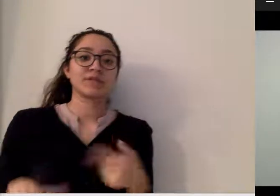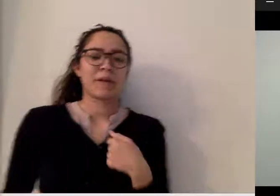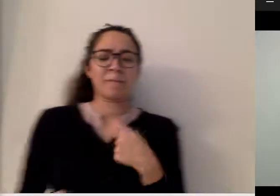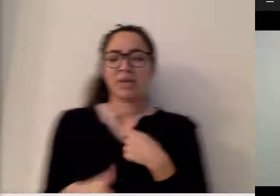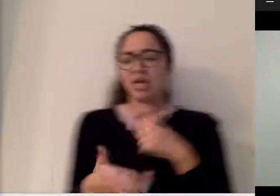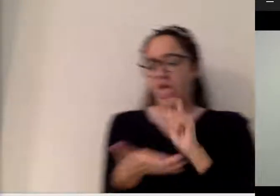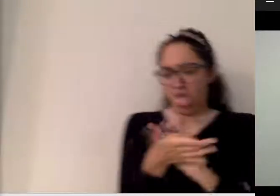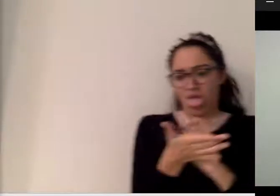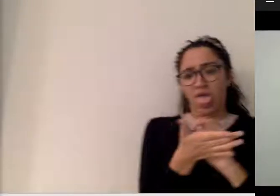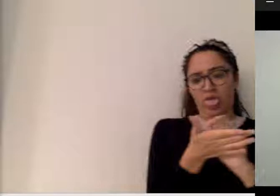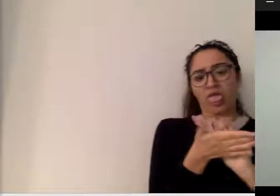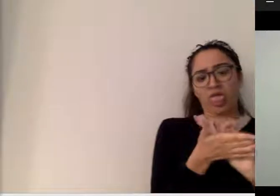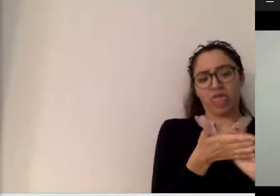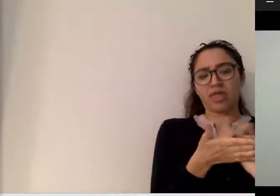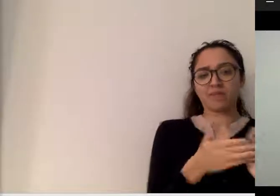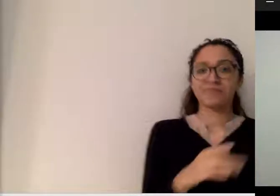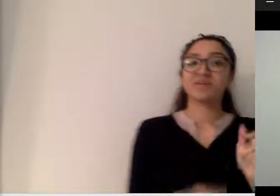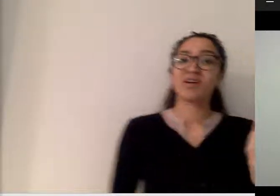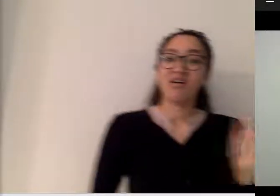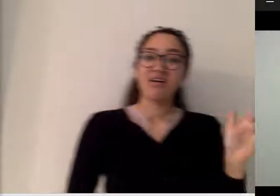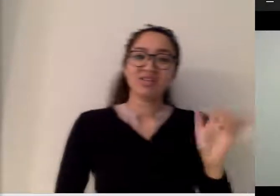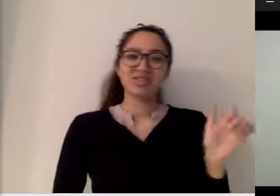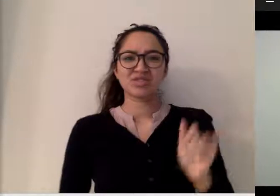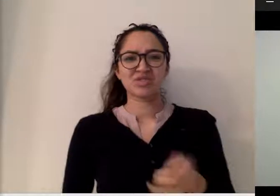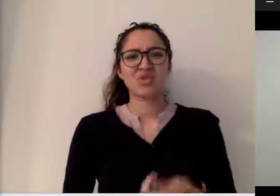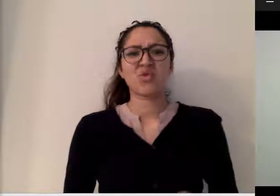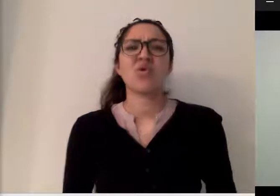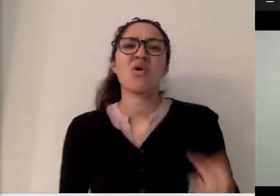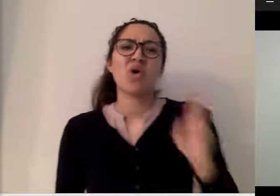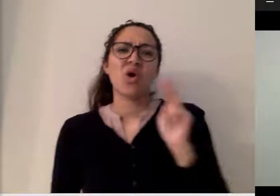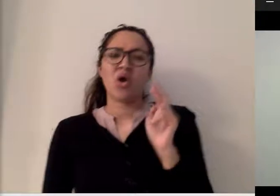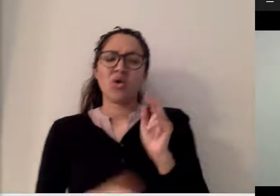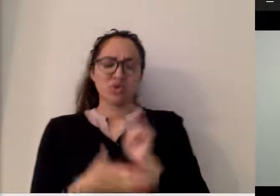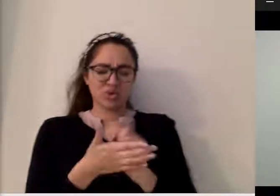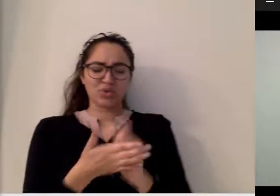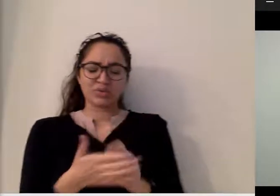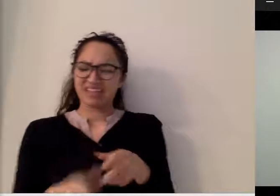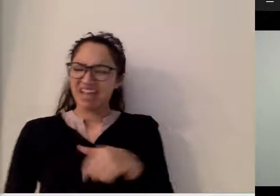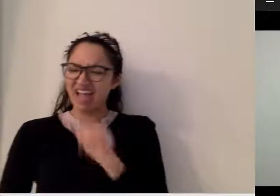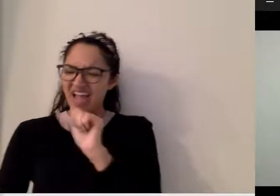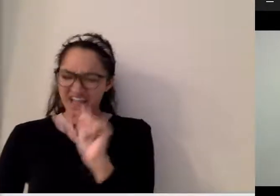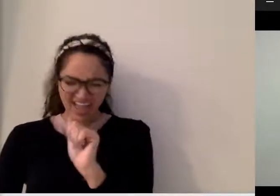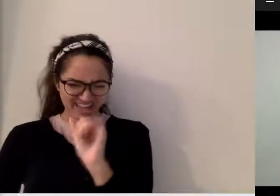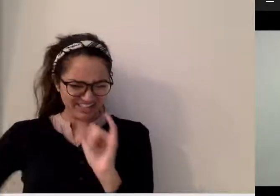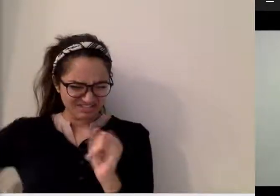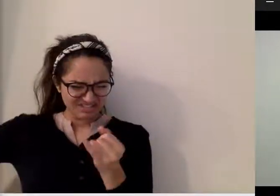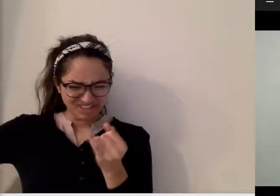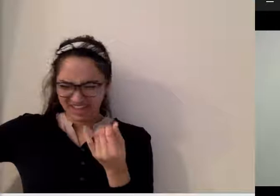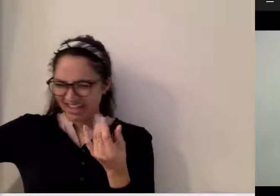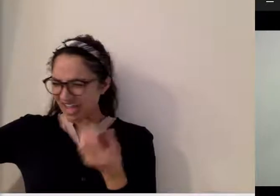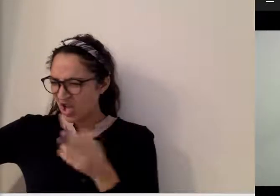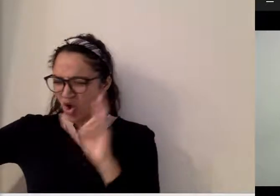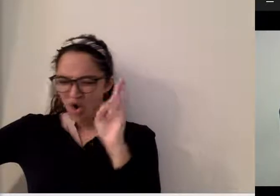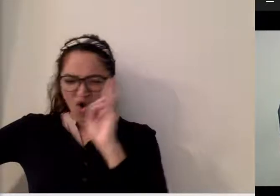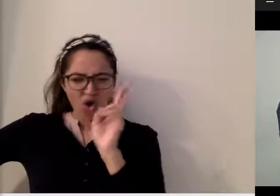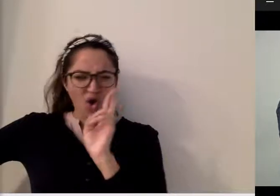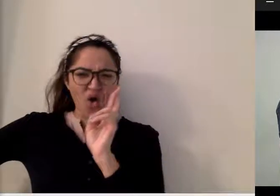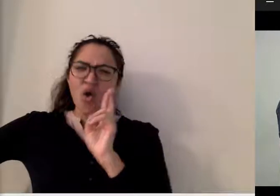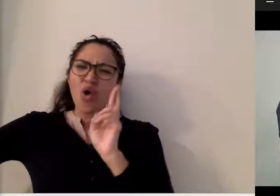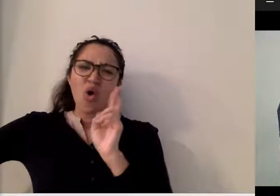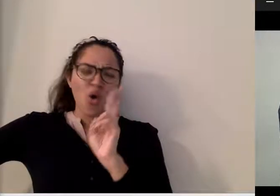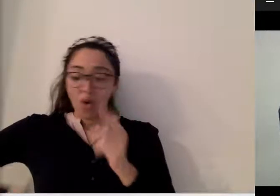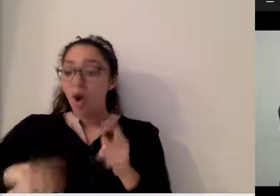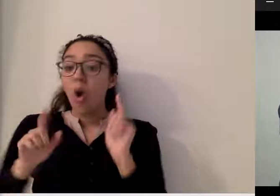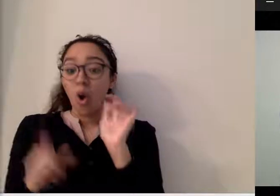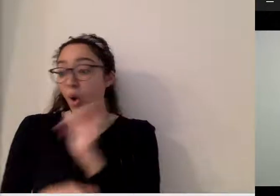you go back later to review your notes, you don't have to remember, now what was A, J, what was R? Because it's on your